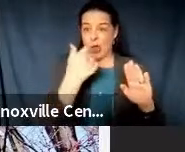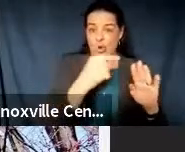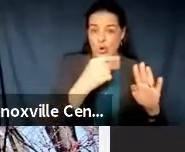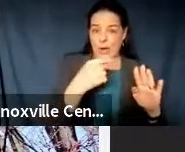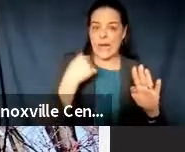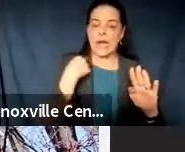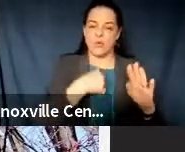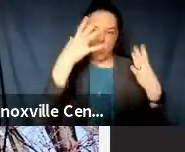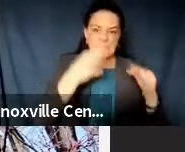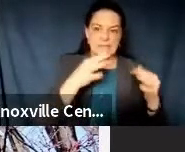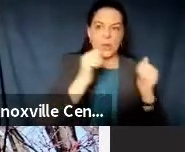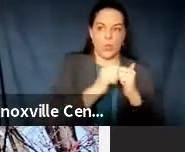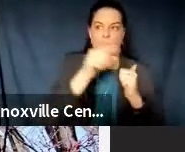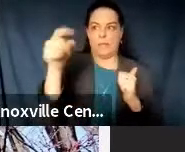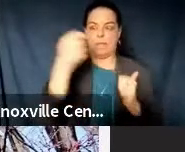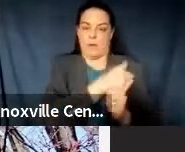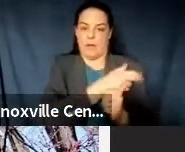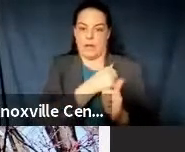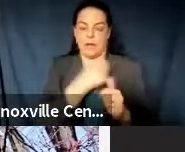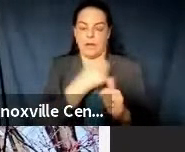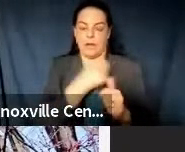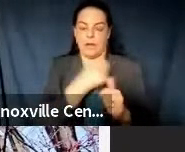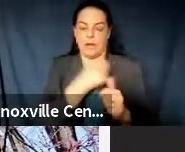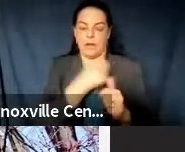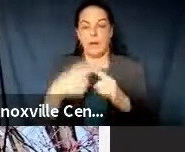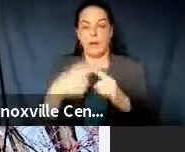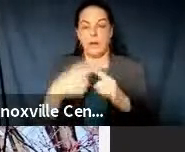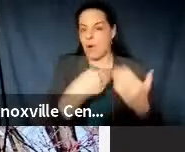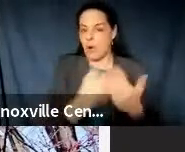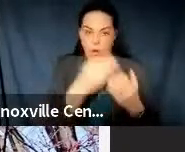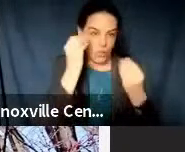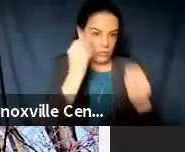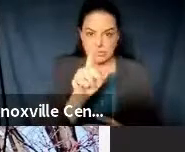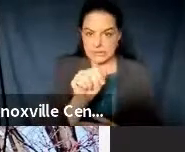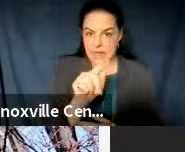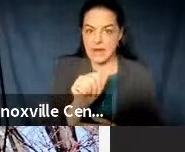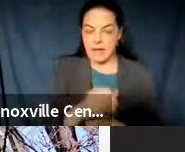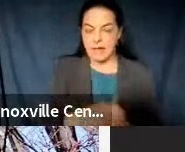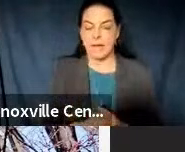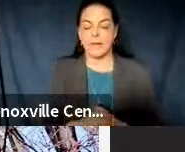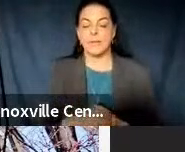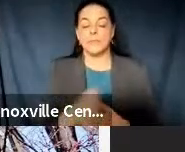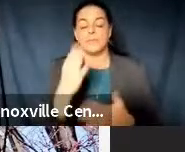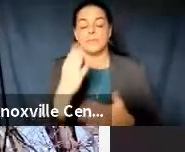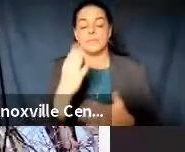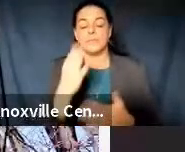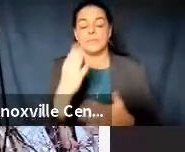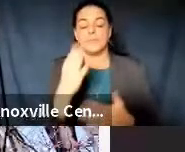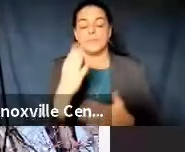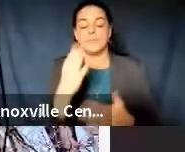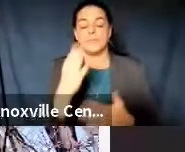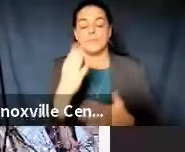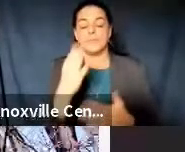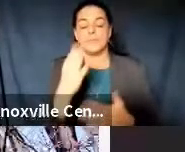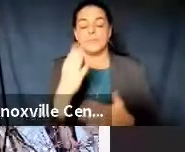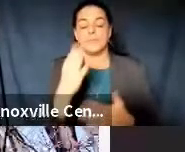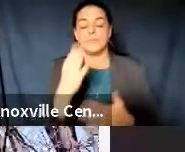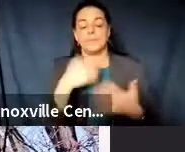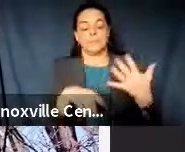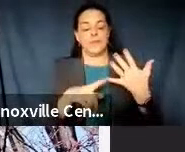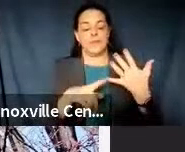hospital partners, as well as taking all of the data into consideration. Our fifth benchmark, sustained or